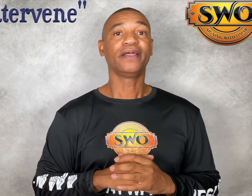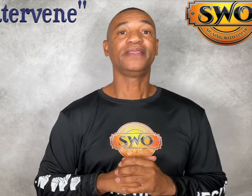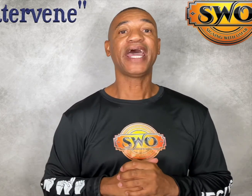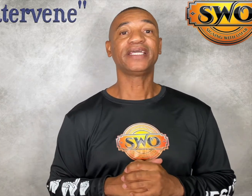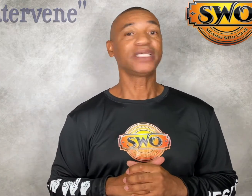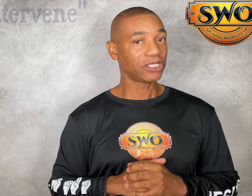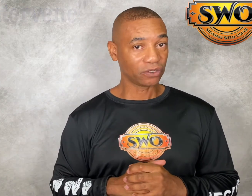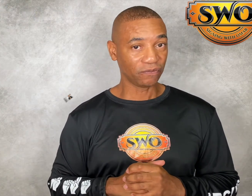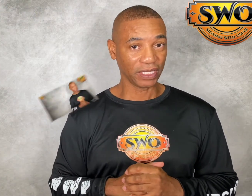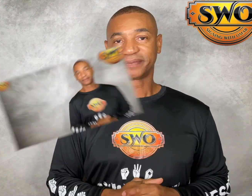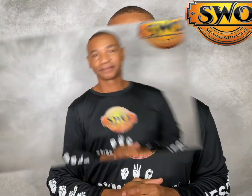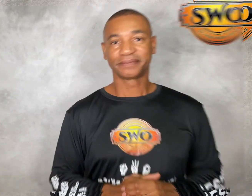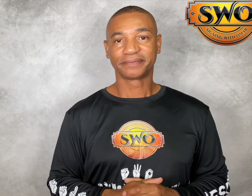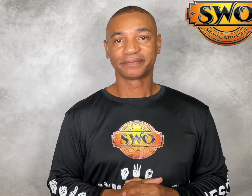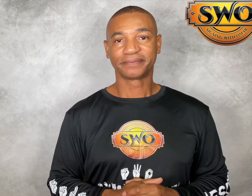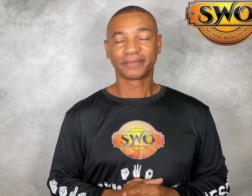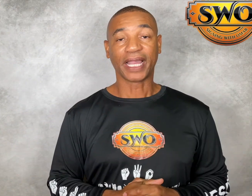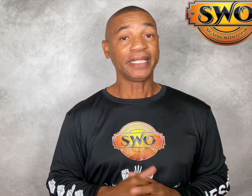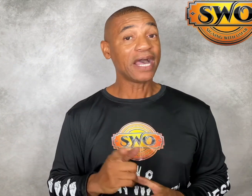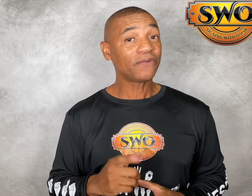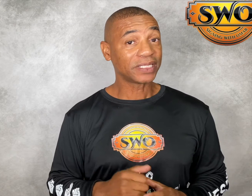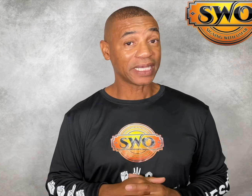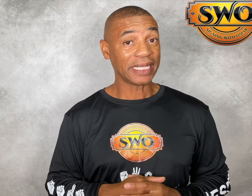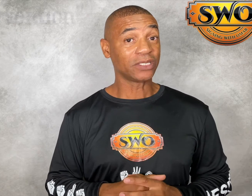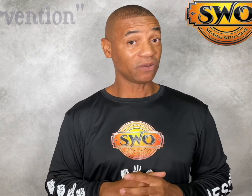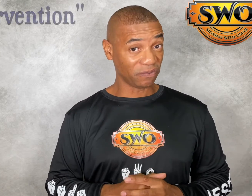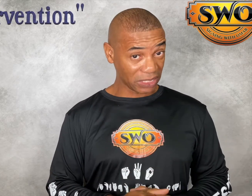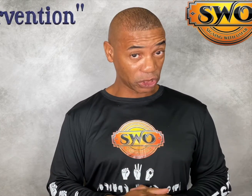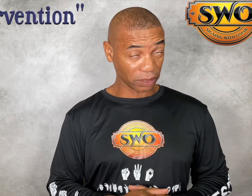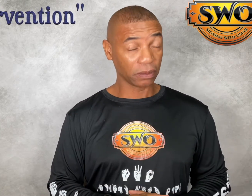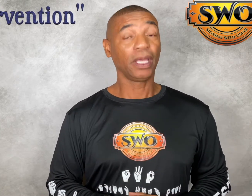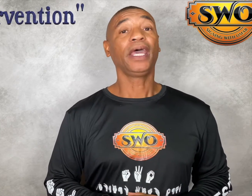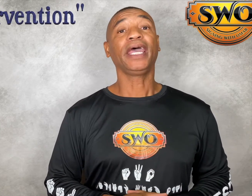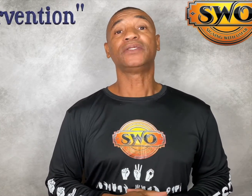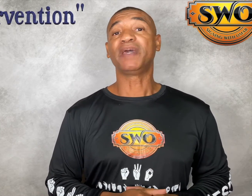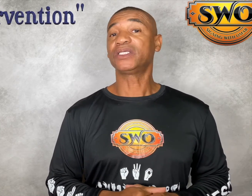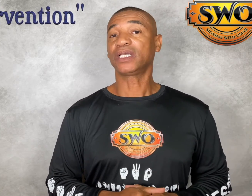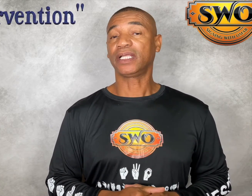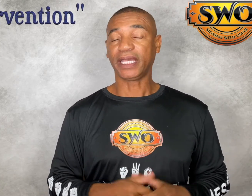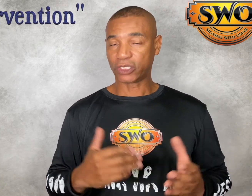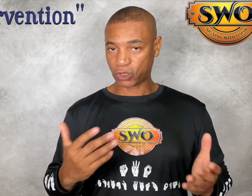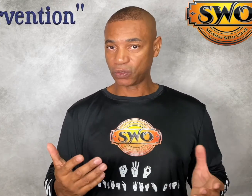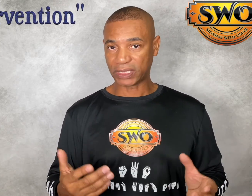That is intervene. Now for the sign intervention. And basically, it's 2 signs.